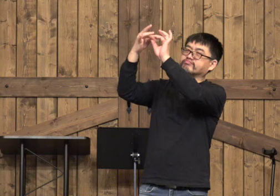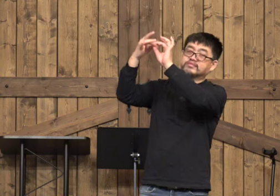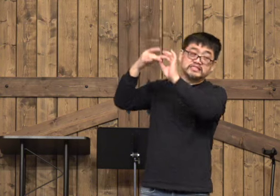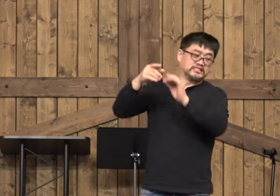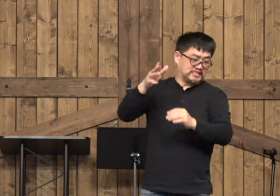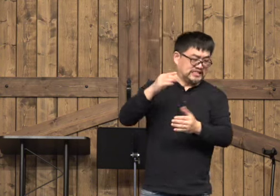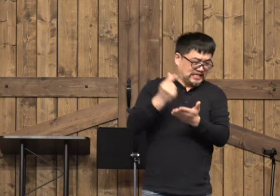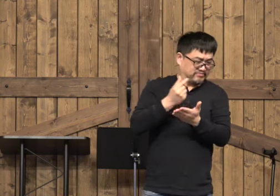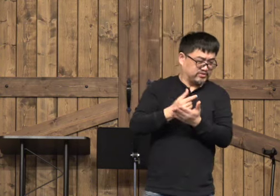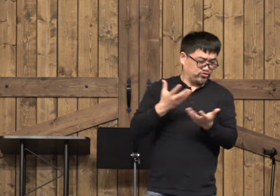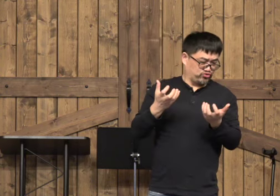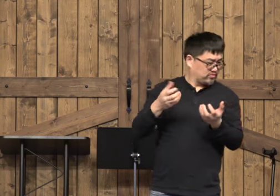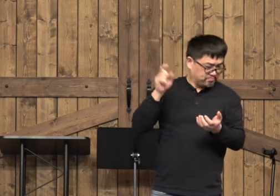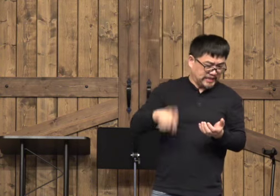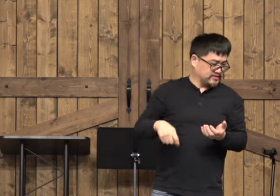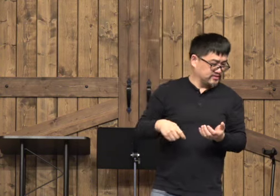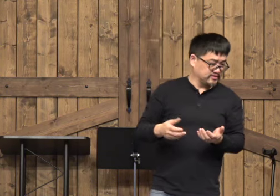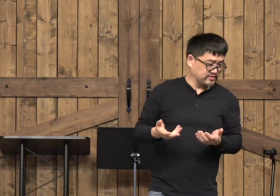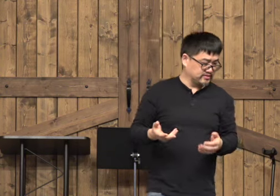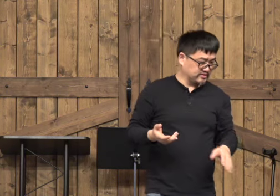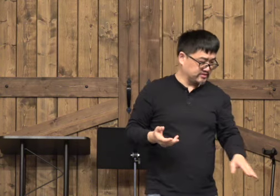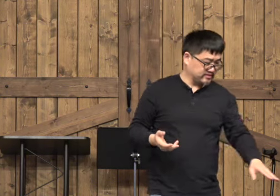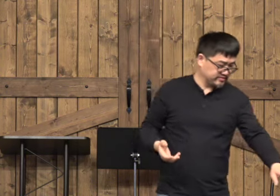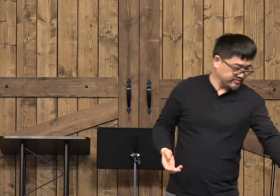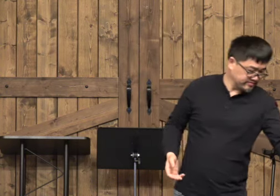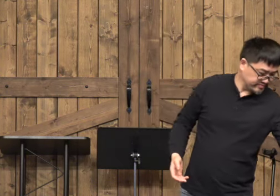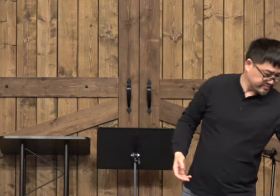To restore relationships with people to God.